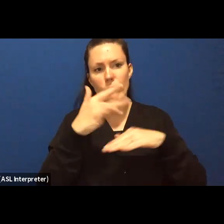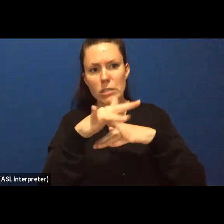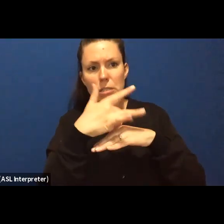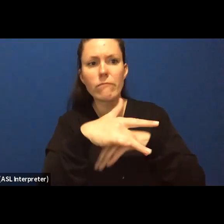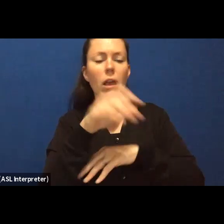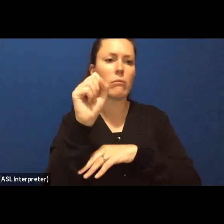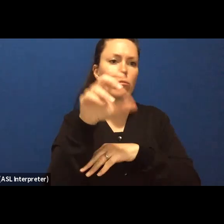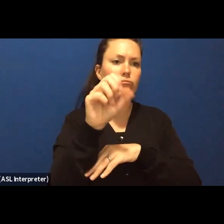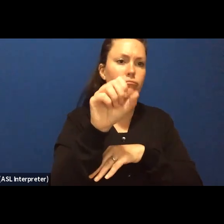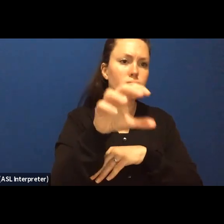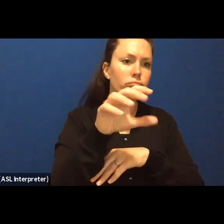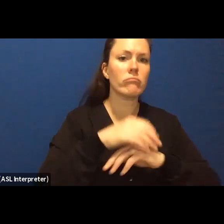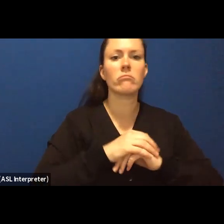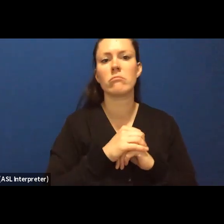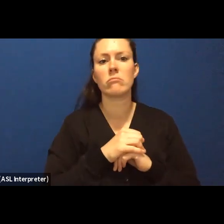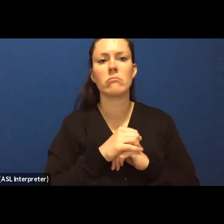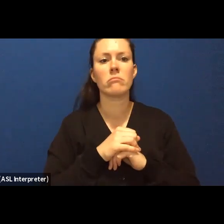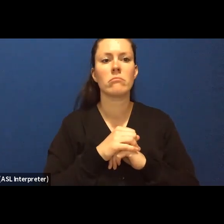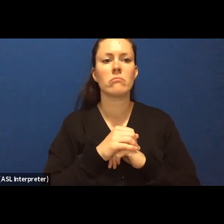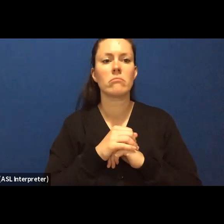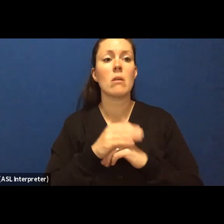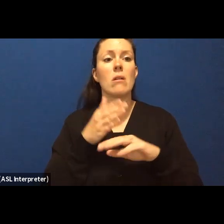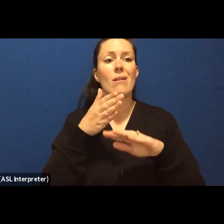provide. And then once we